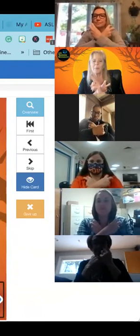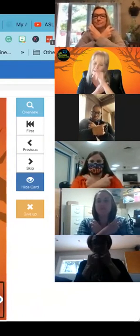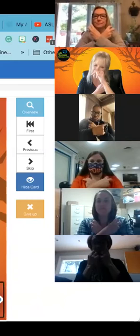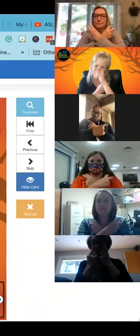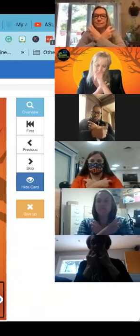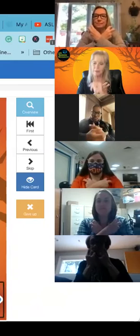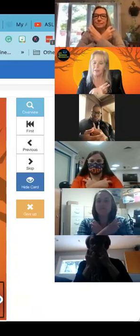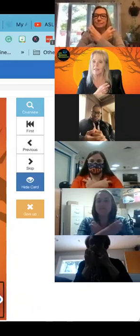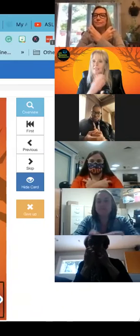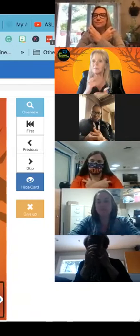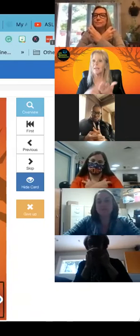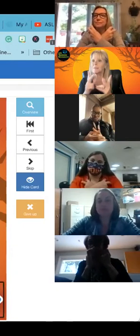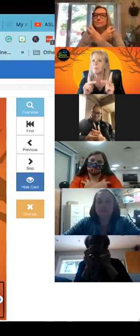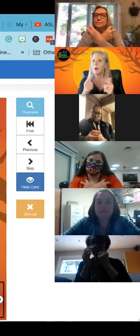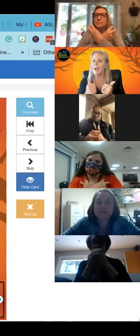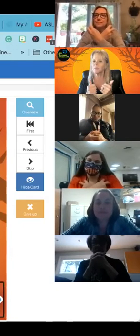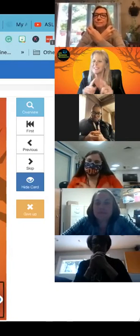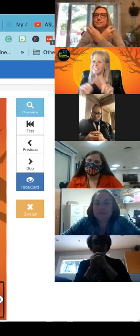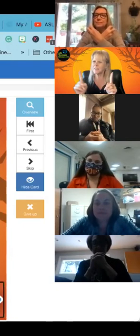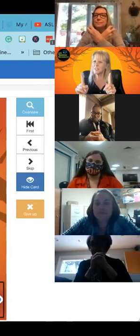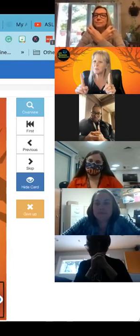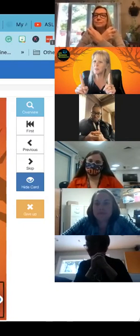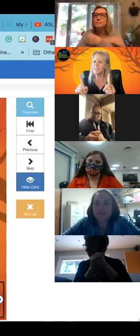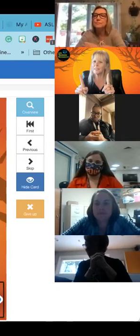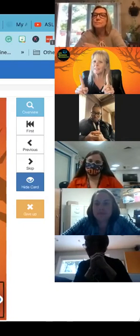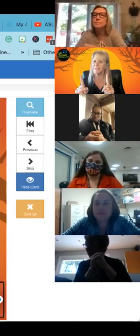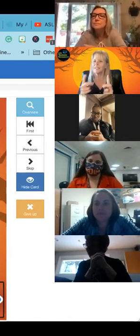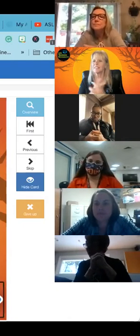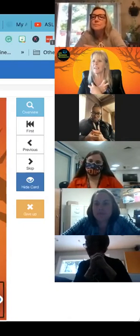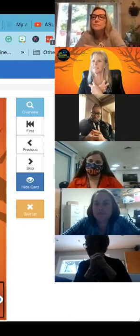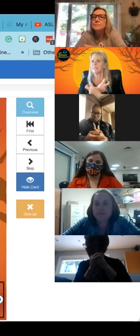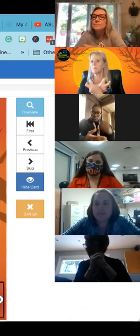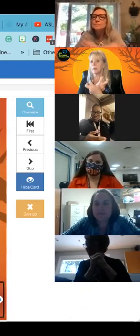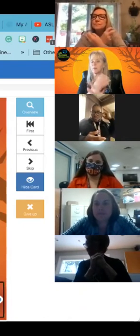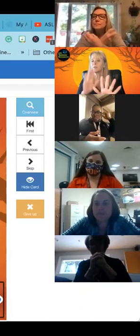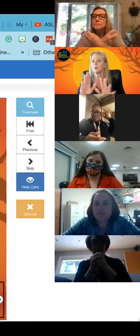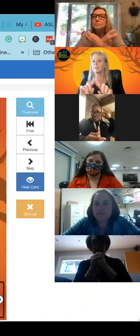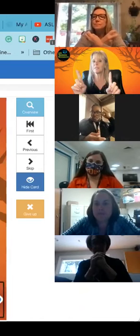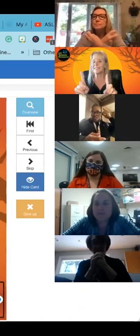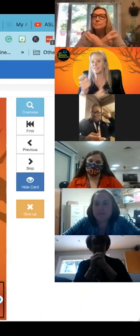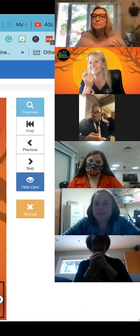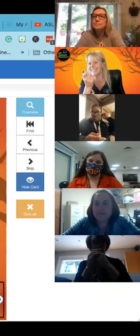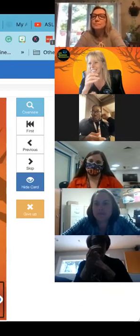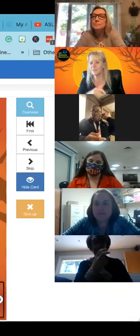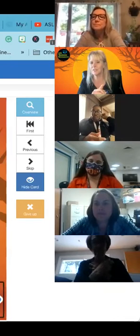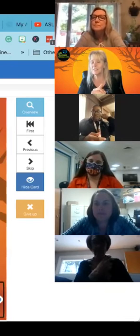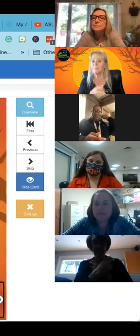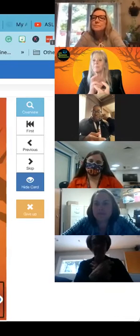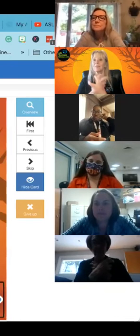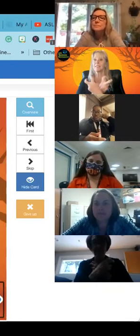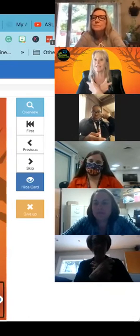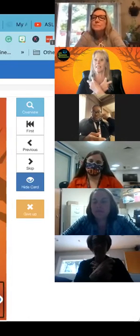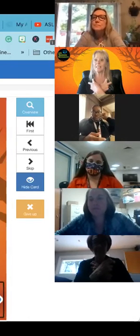Now, let me pause here. Sometimes people ask, what's the difference between skeleton and bones? Well, there's a slight